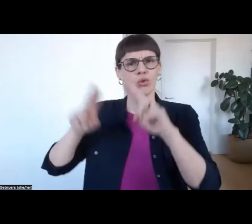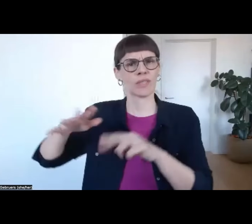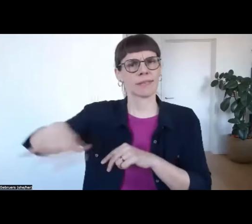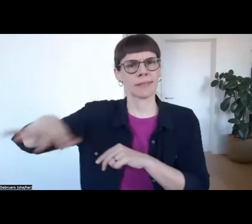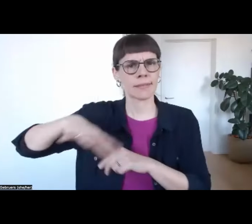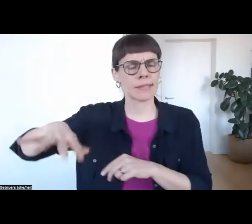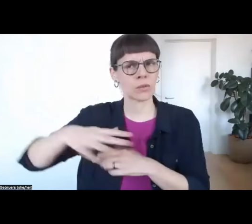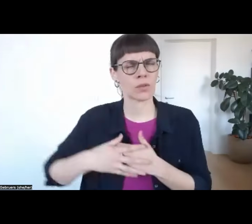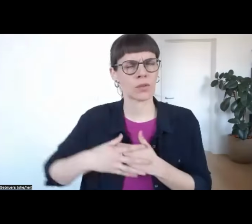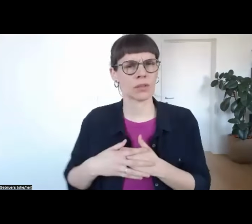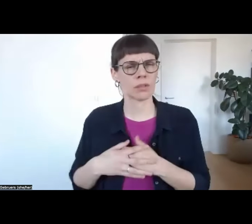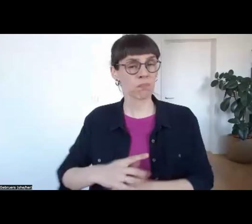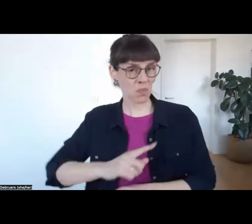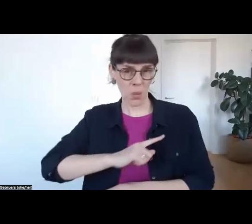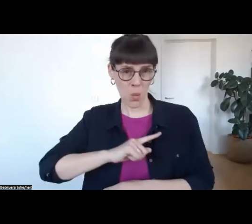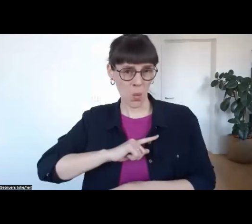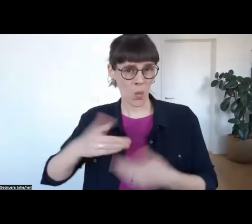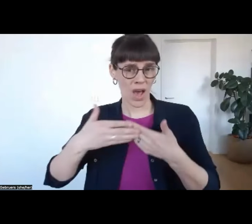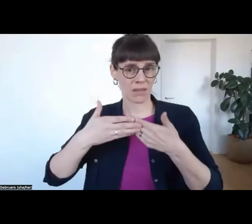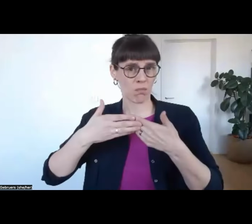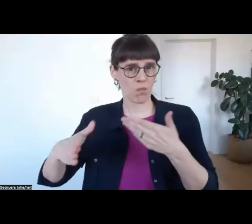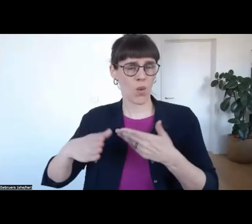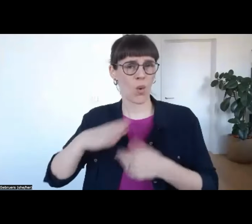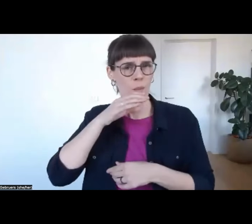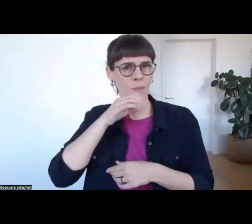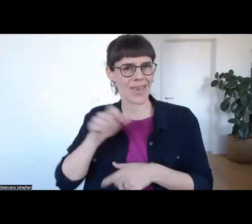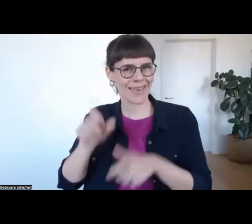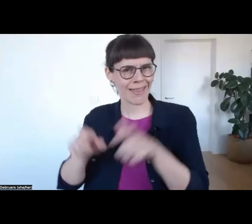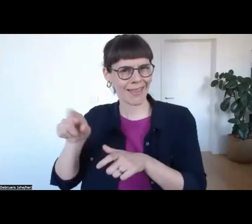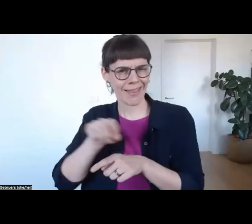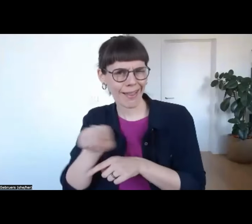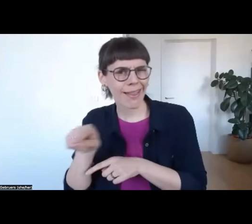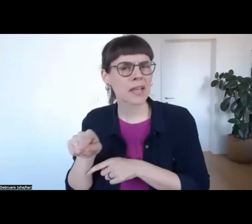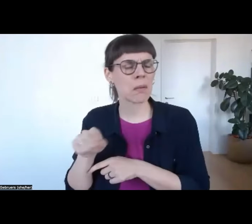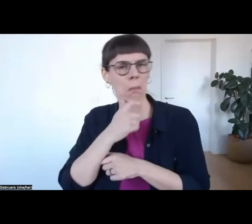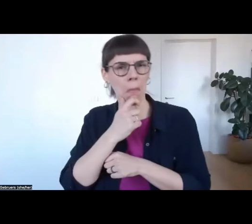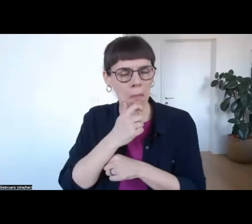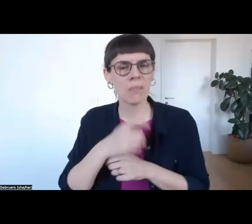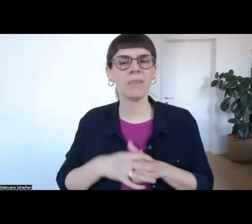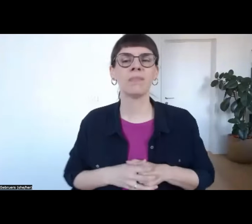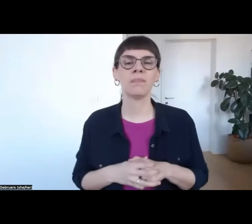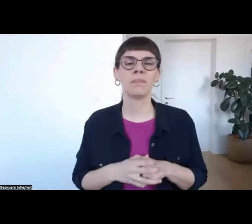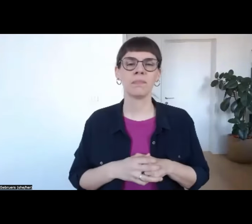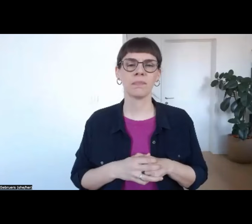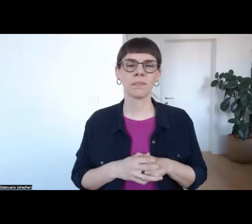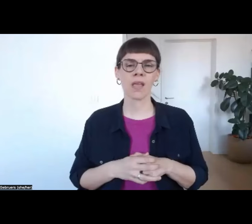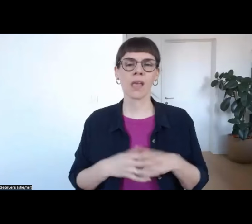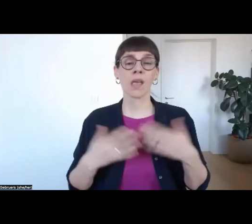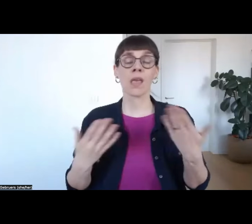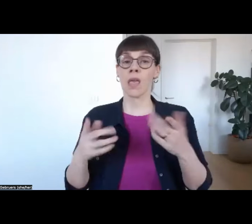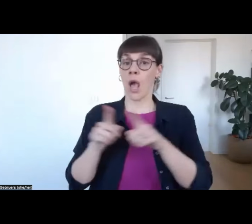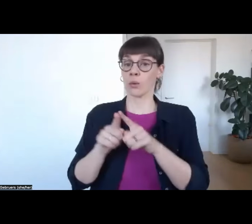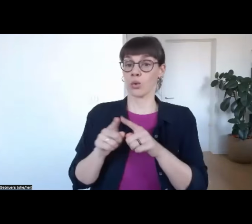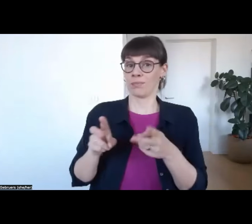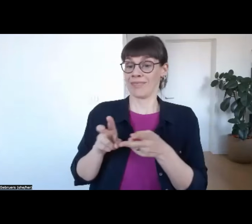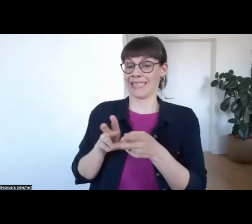I'm curious to see in international settings, because why is there more men? Why do we see